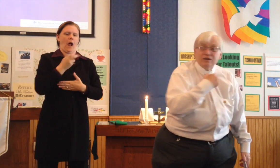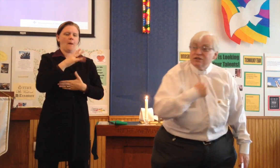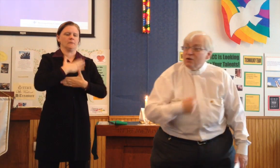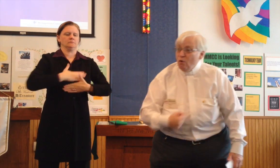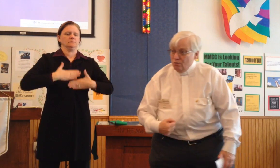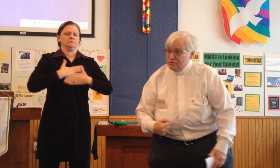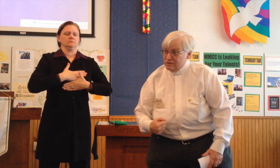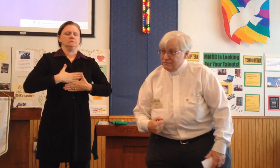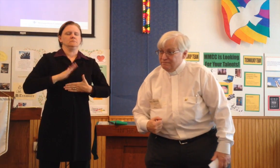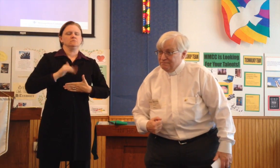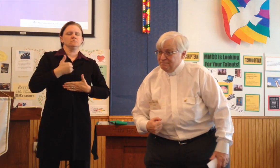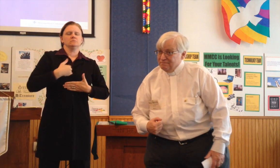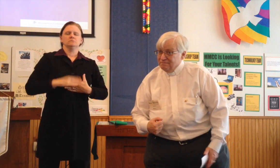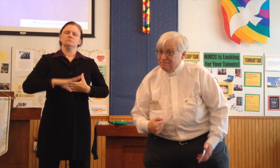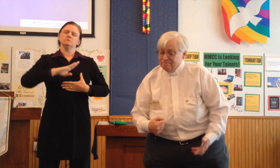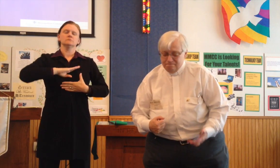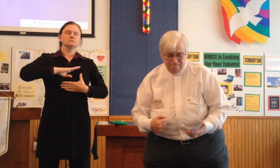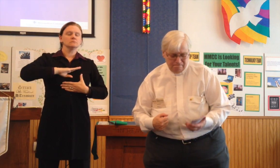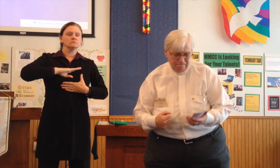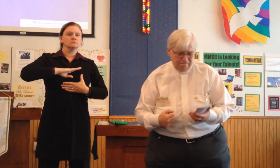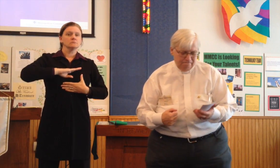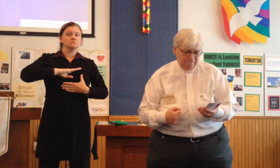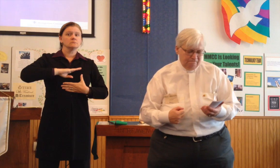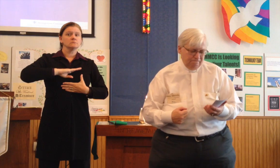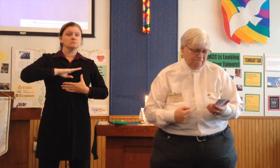our souls.